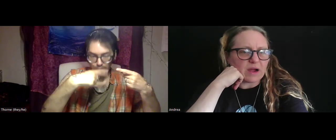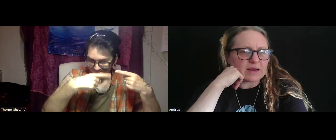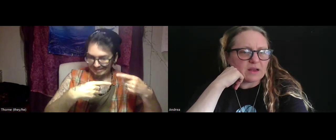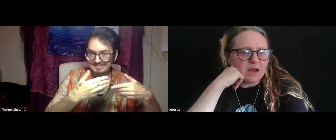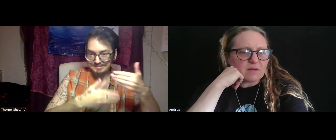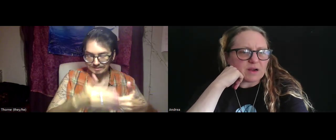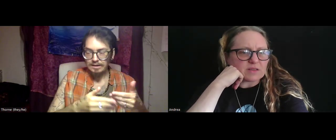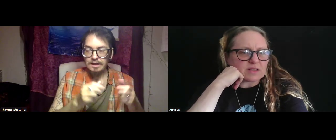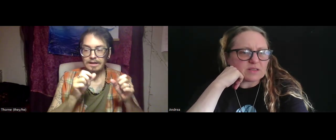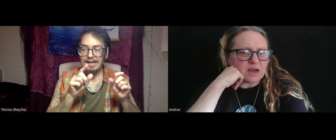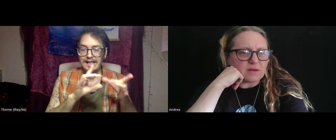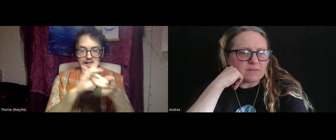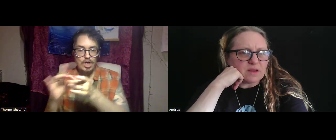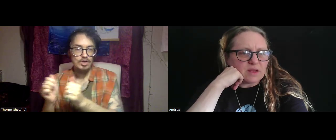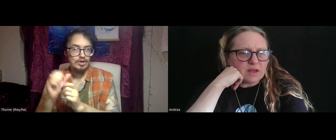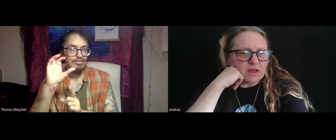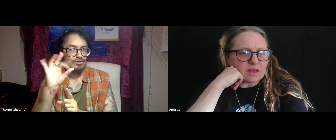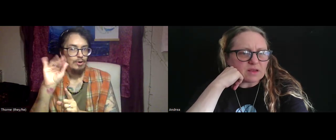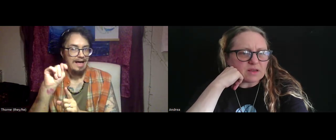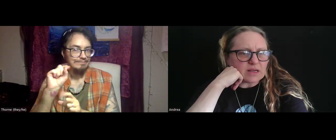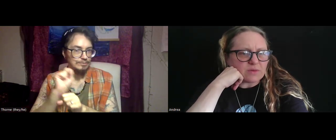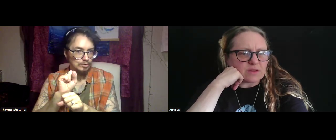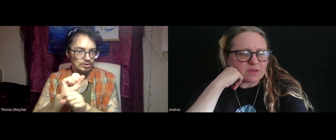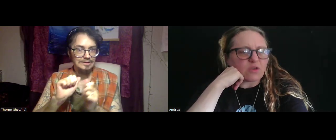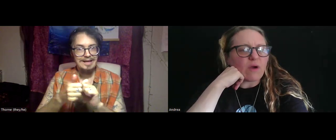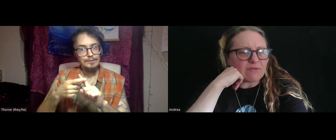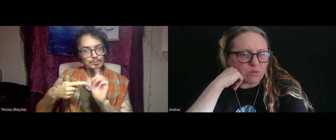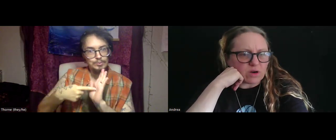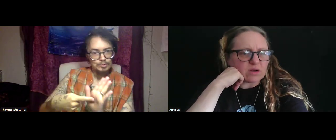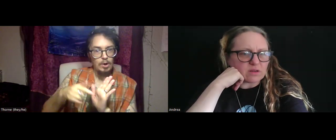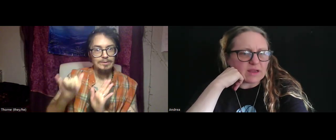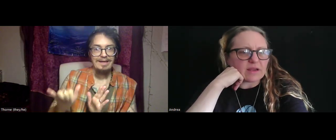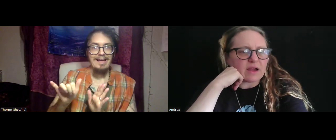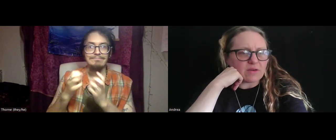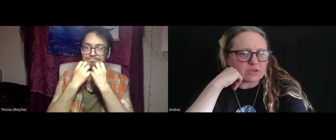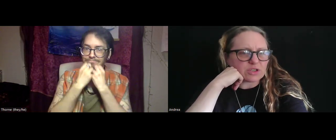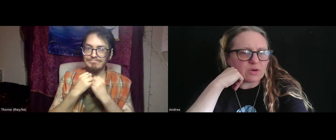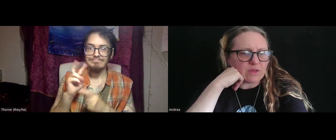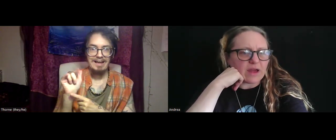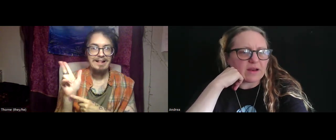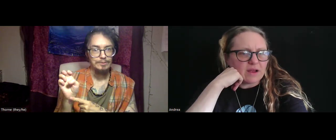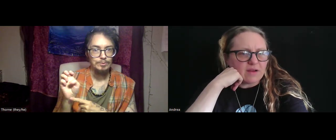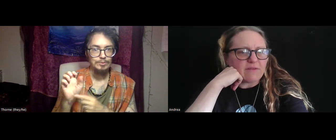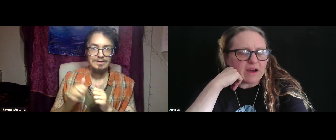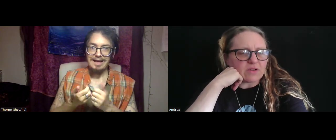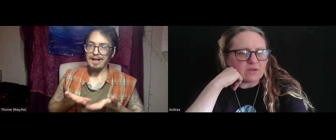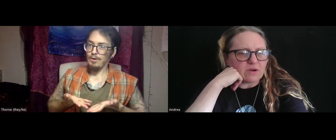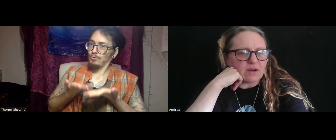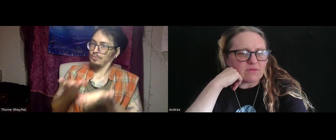mind process, it connect with the craft work, like how to show that value of